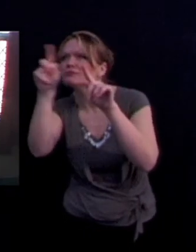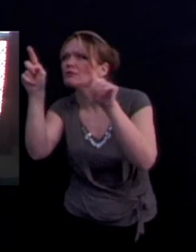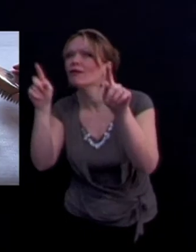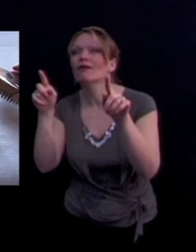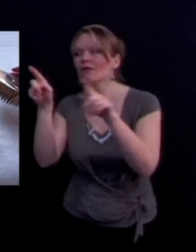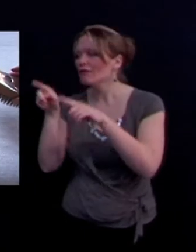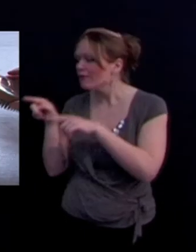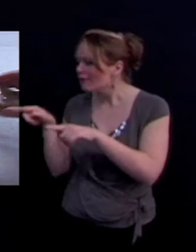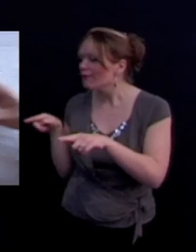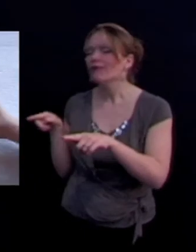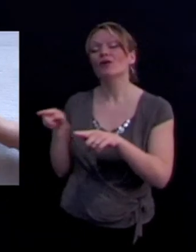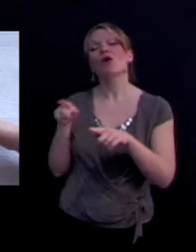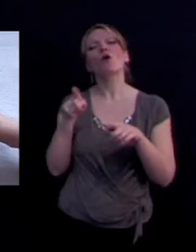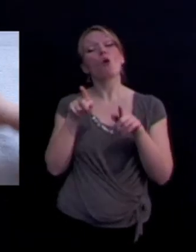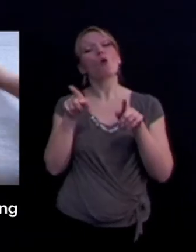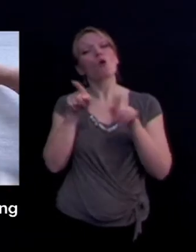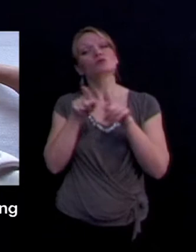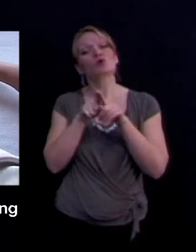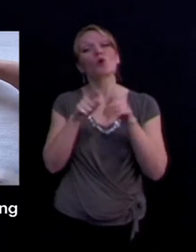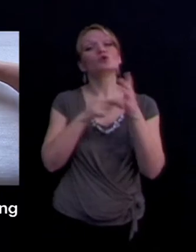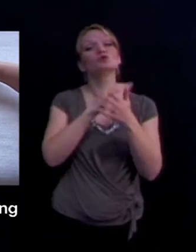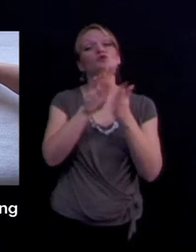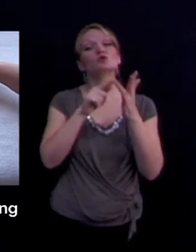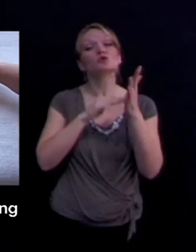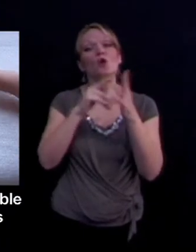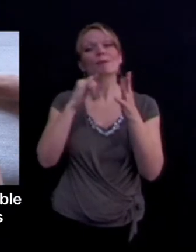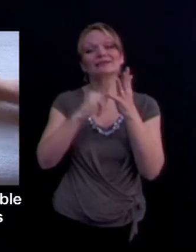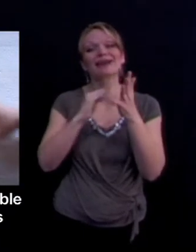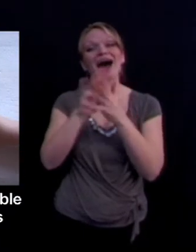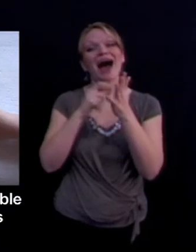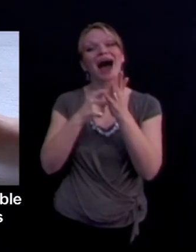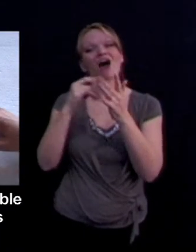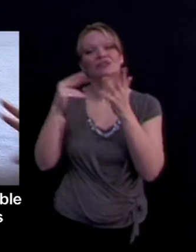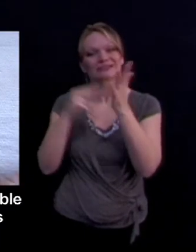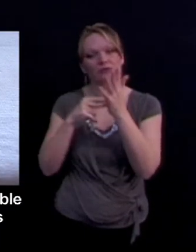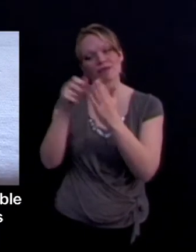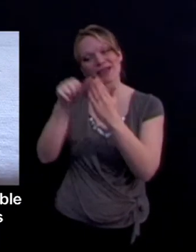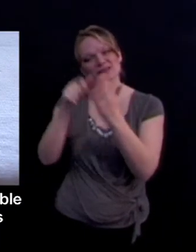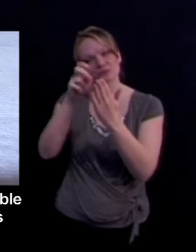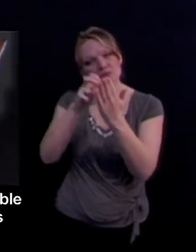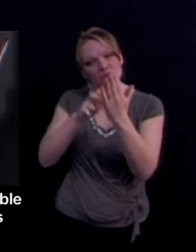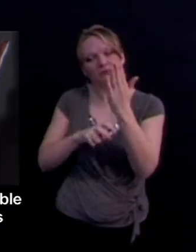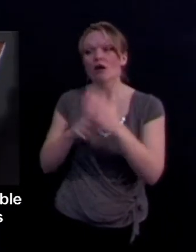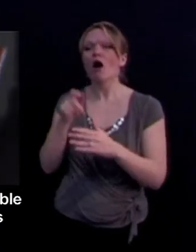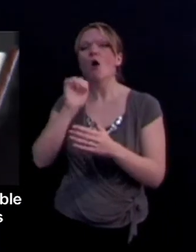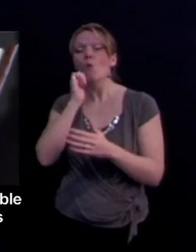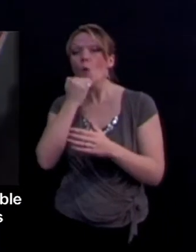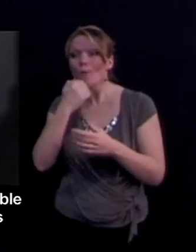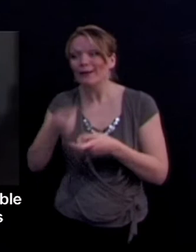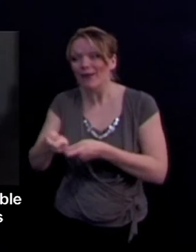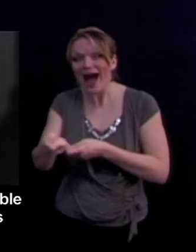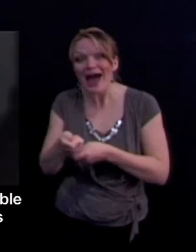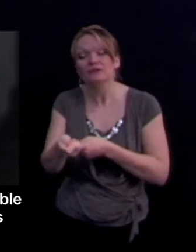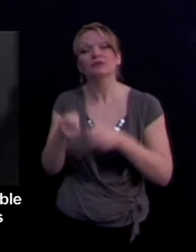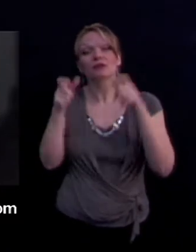Thomas Harrison, a local worsted weaver, we find lists of possessions including a warming pan, looking glasses, a Bible and other books